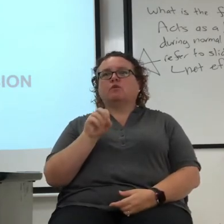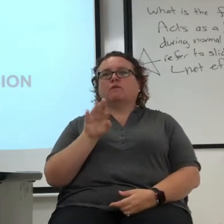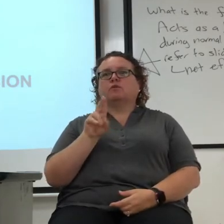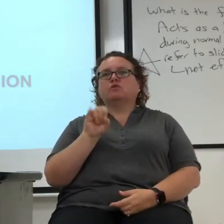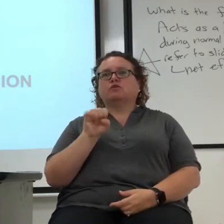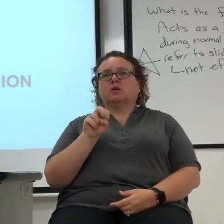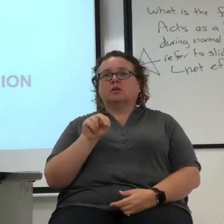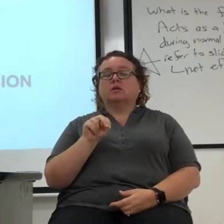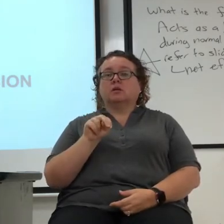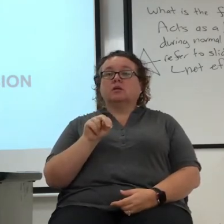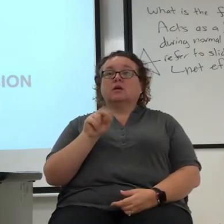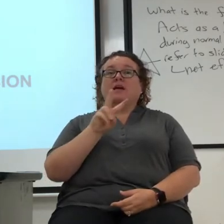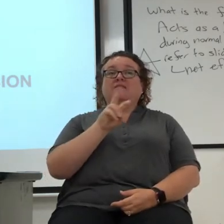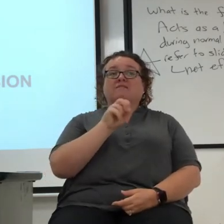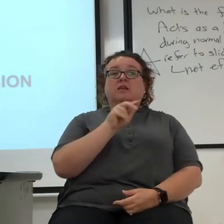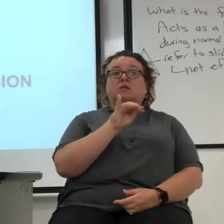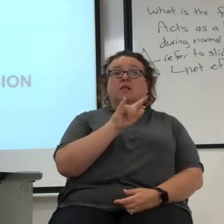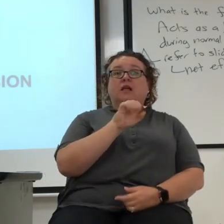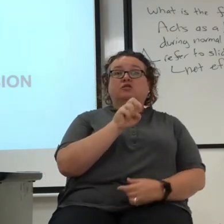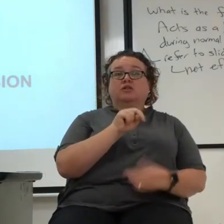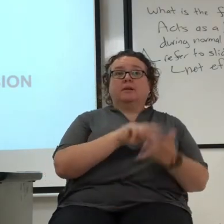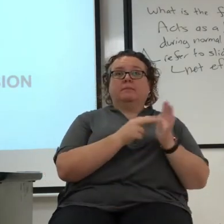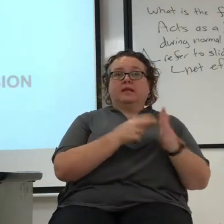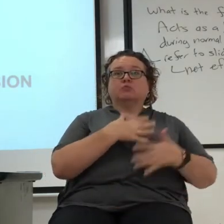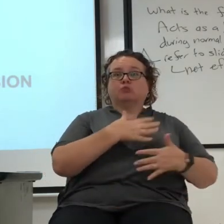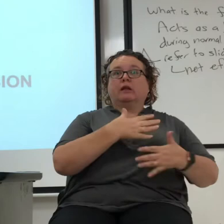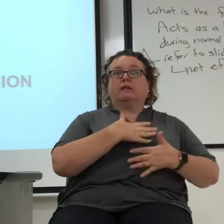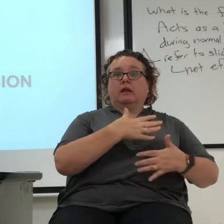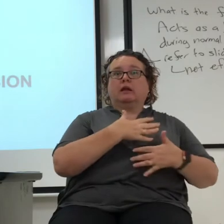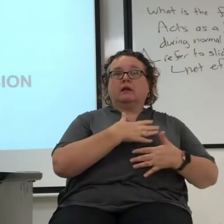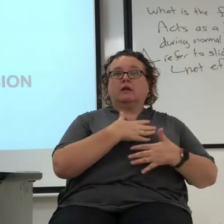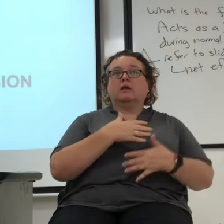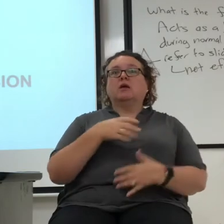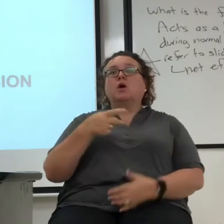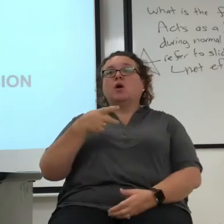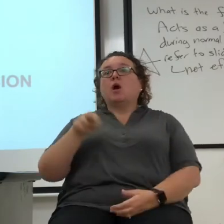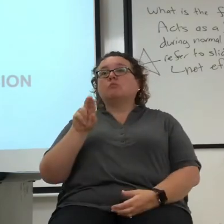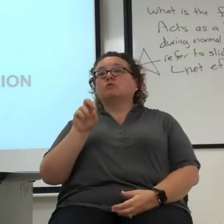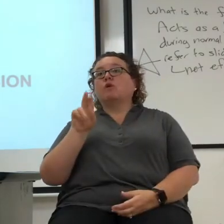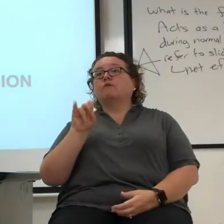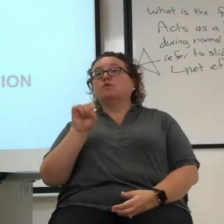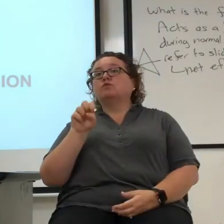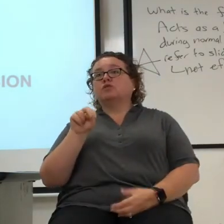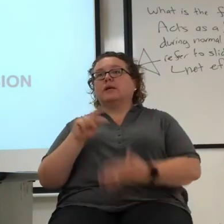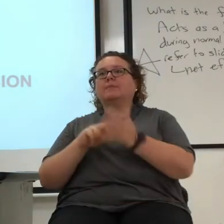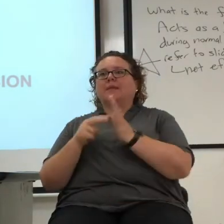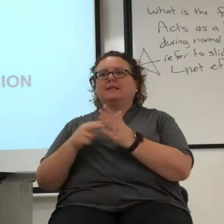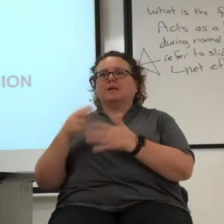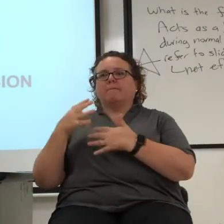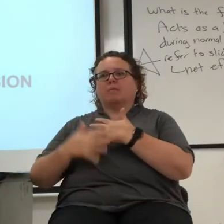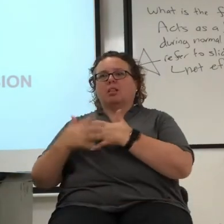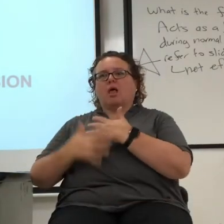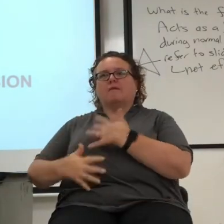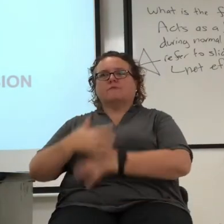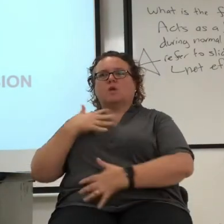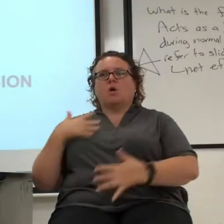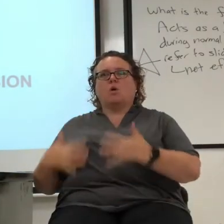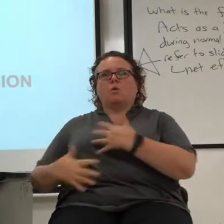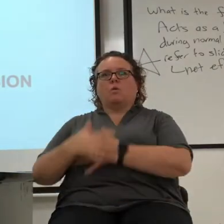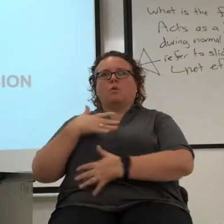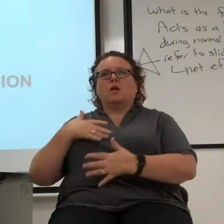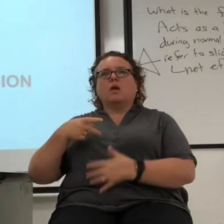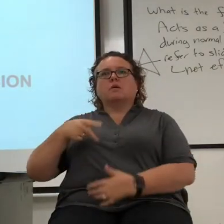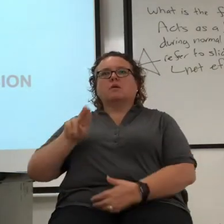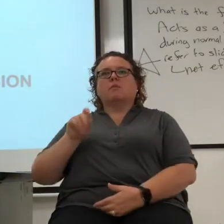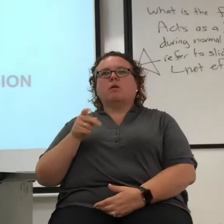to the breathing in and out. Perfusion refers to blood flow, perfusing the pulmonary capillaries around